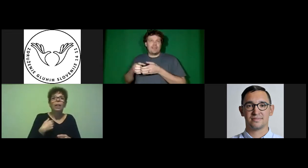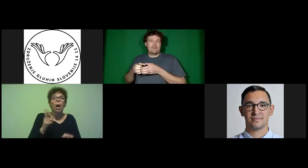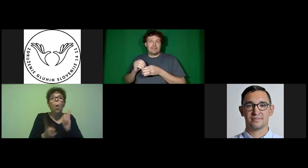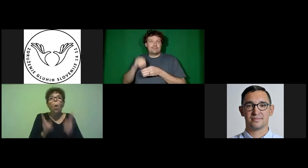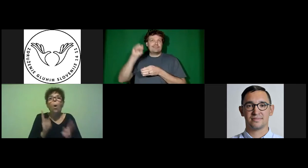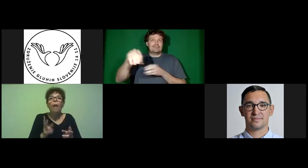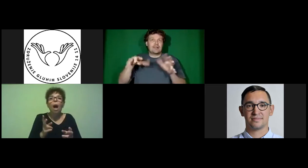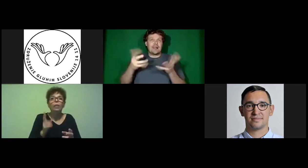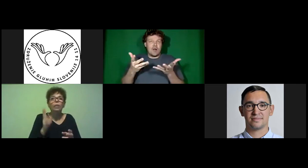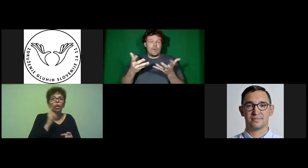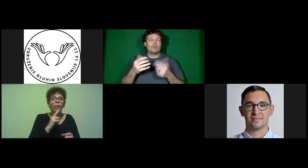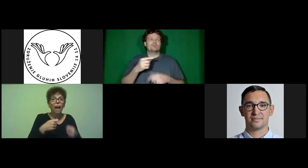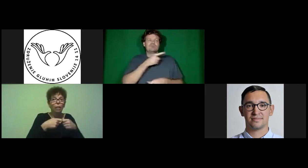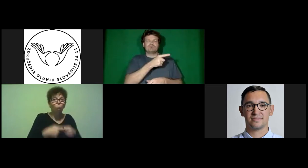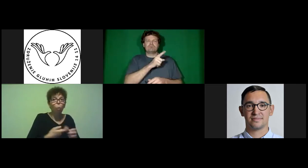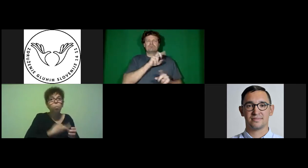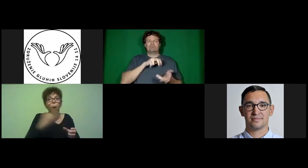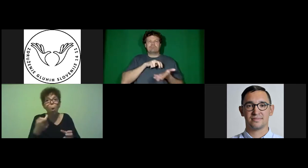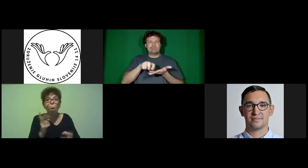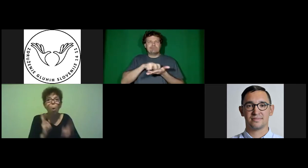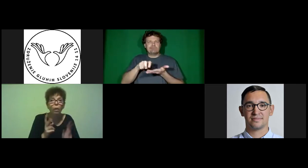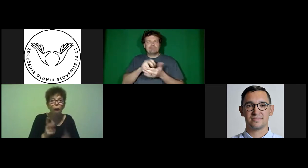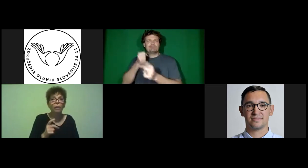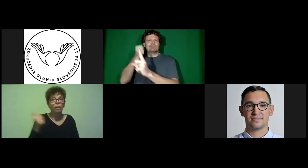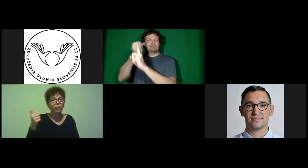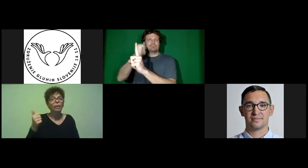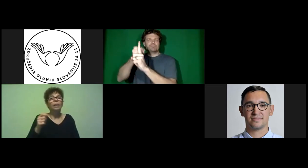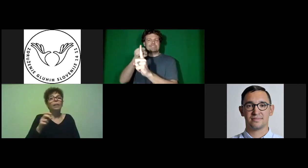to play in the hearing competition.